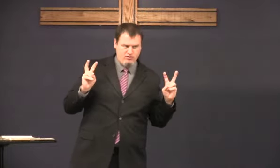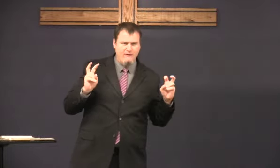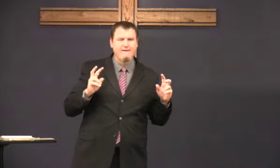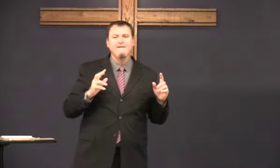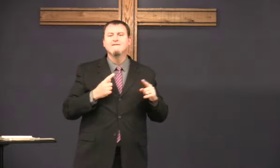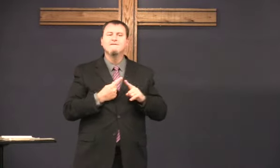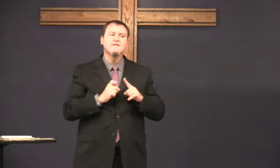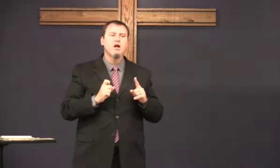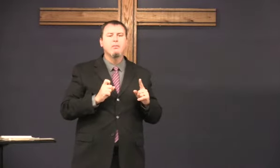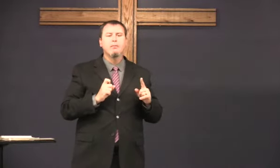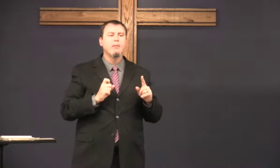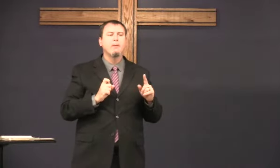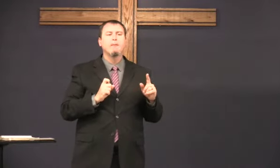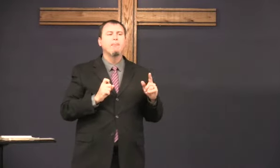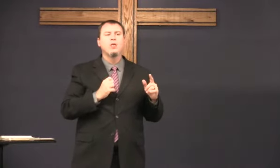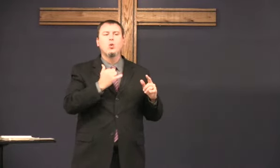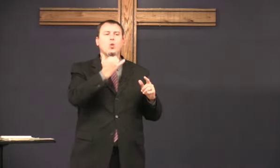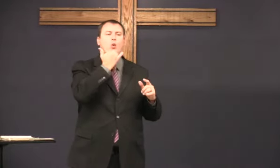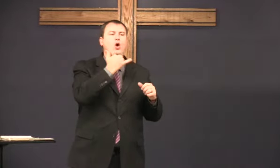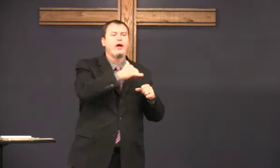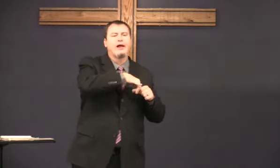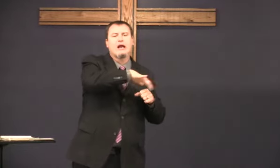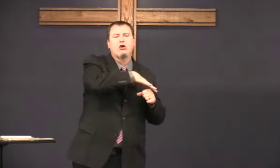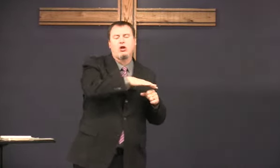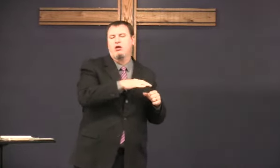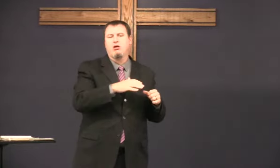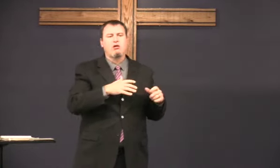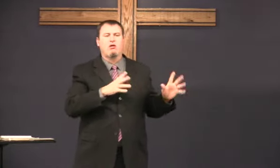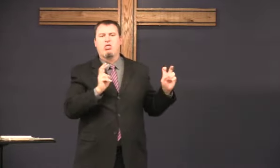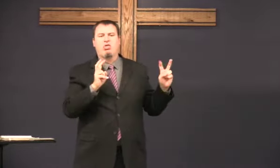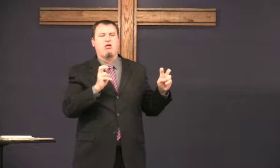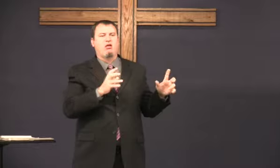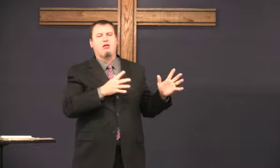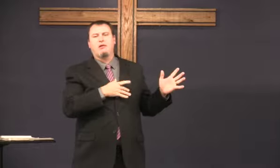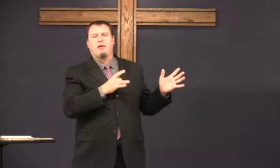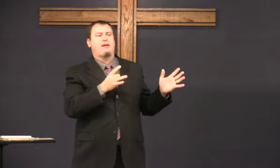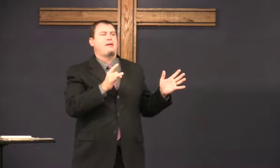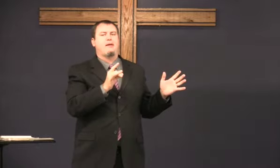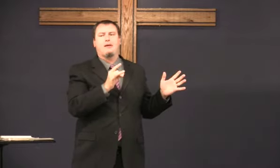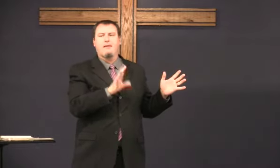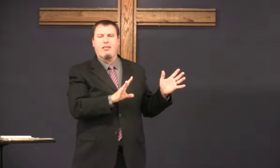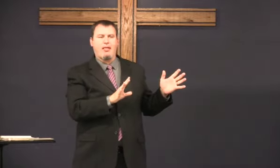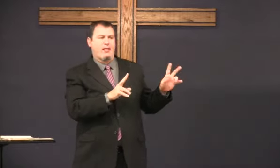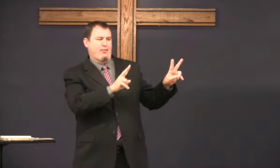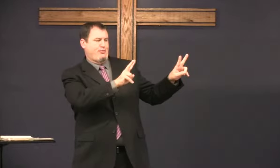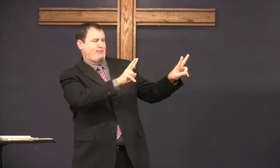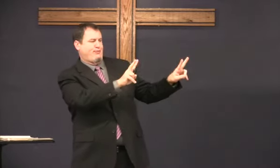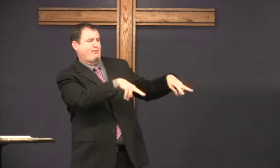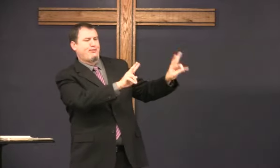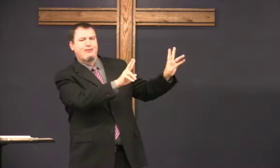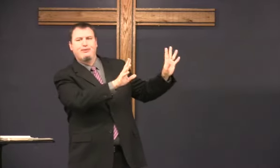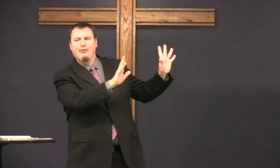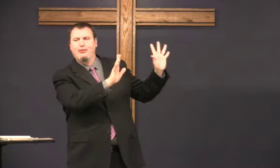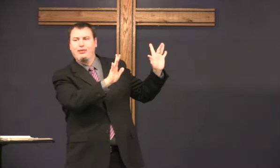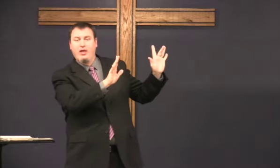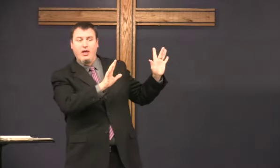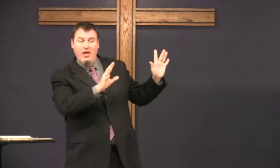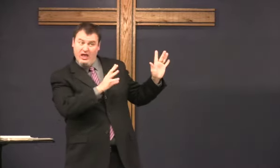town. They were from the wrong area. And they didn't like it. They looked down on